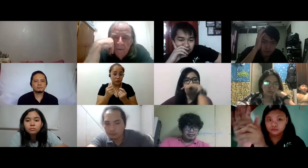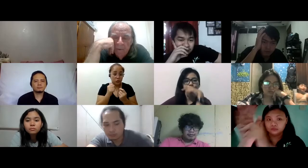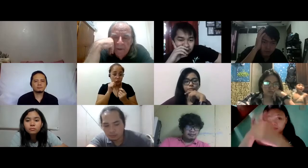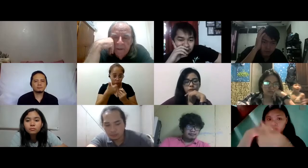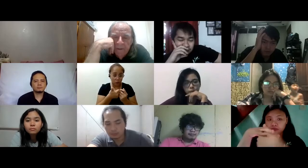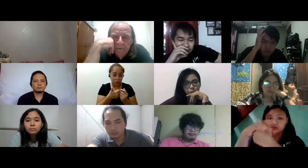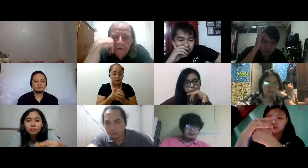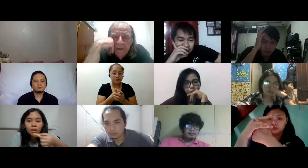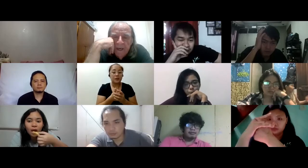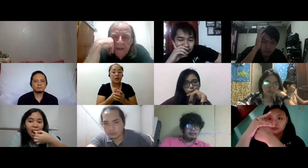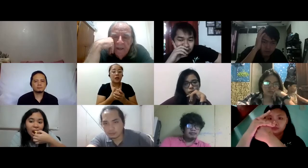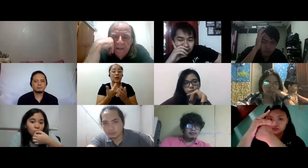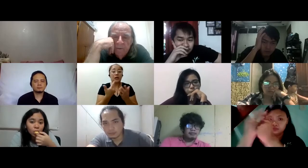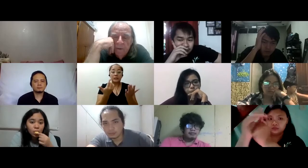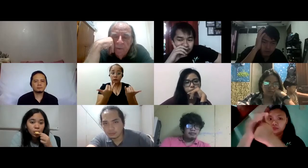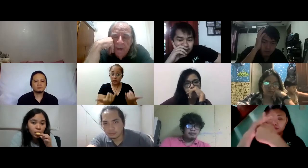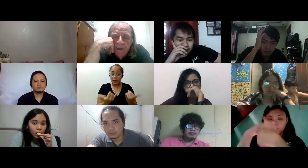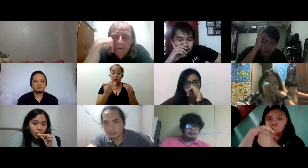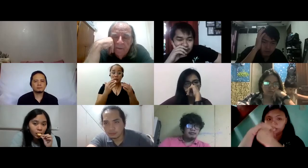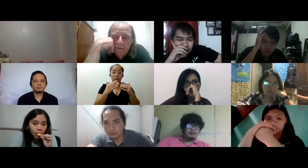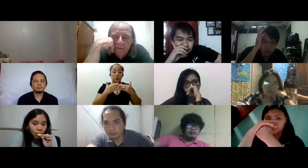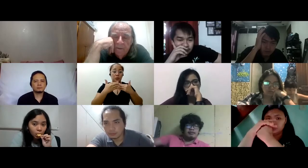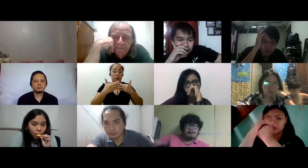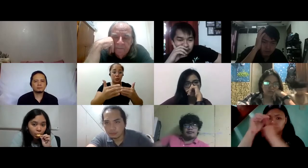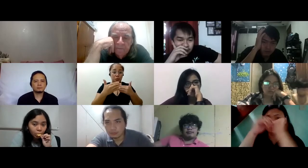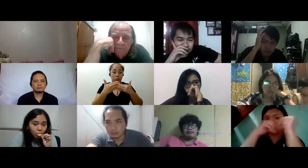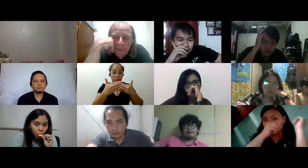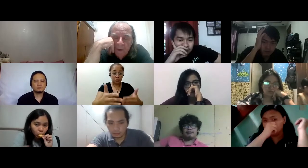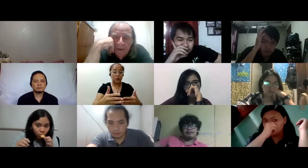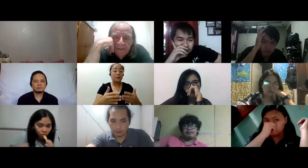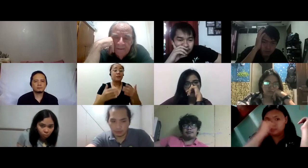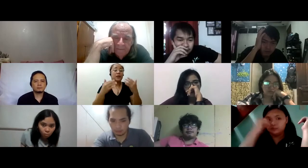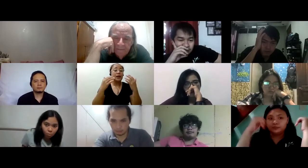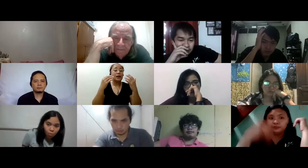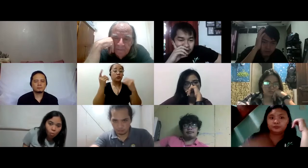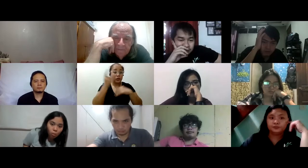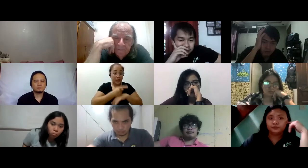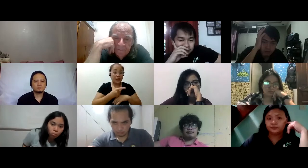So I will continue today, and then we break tomorrow.